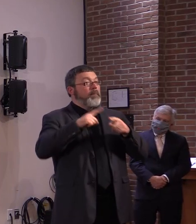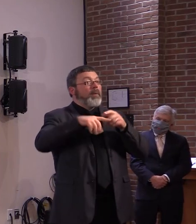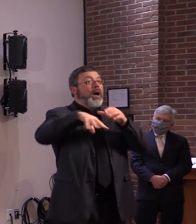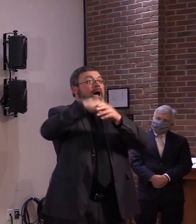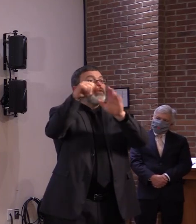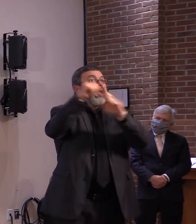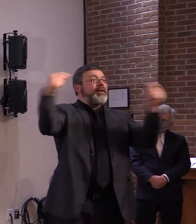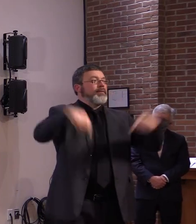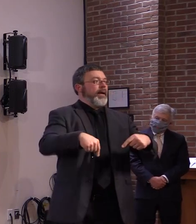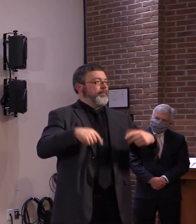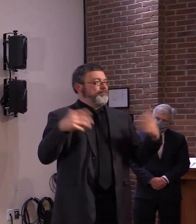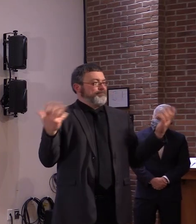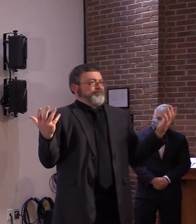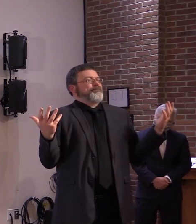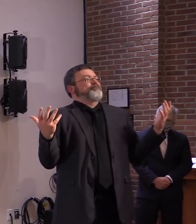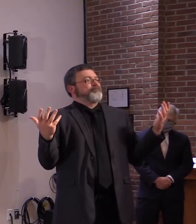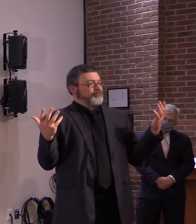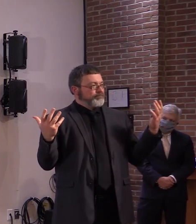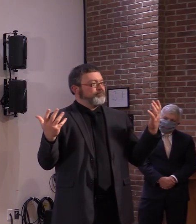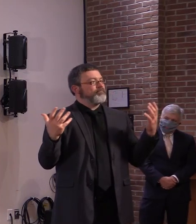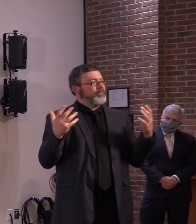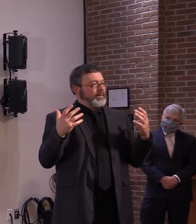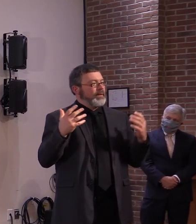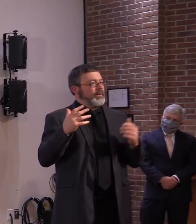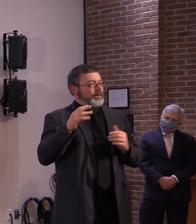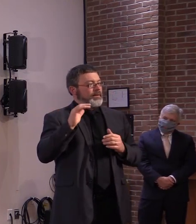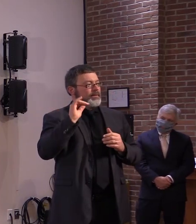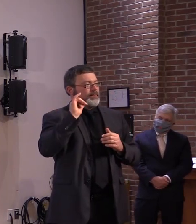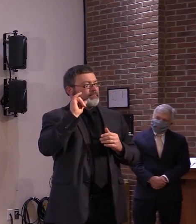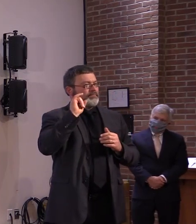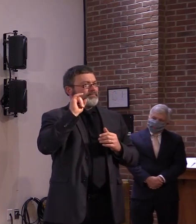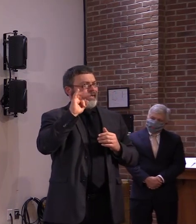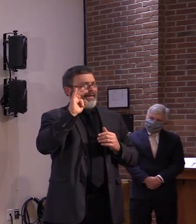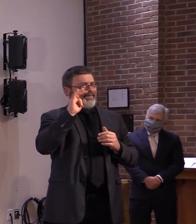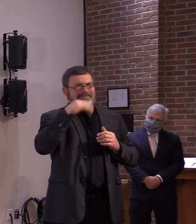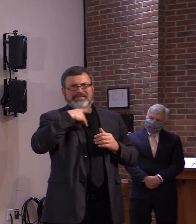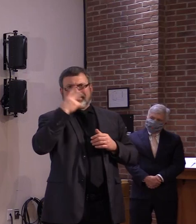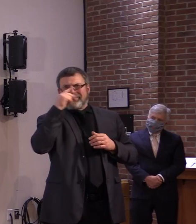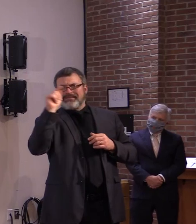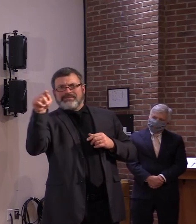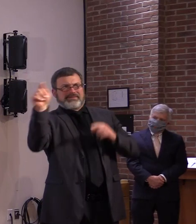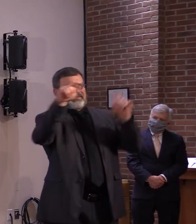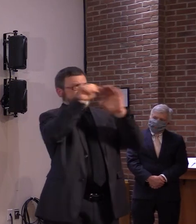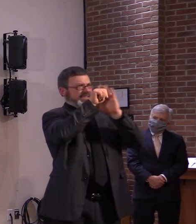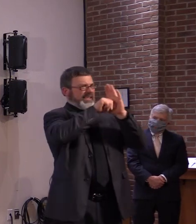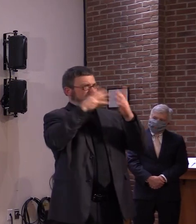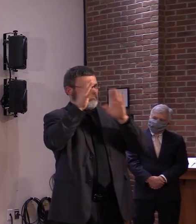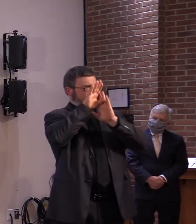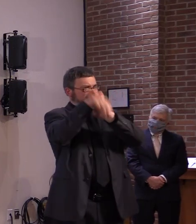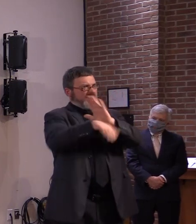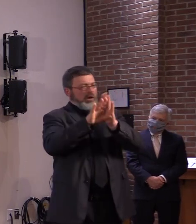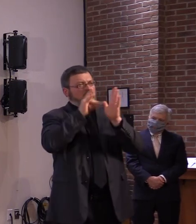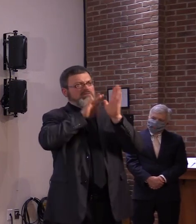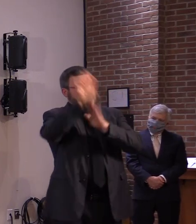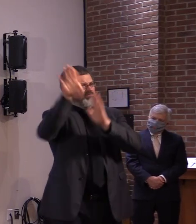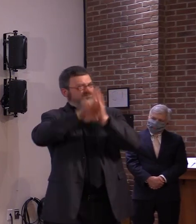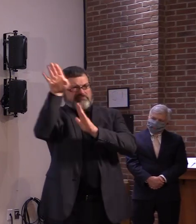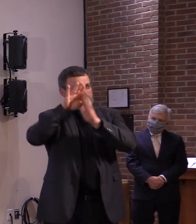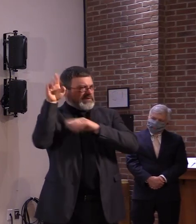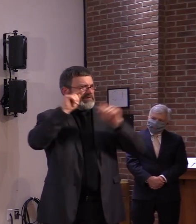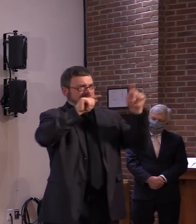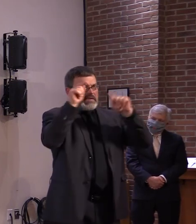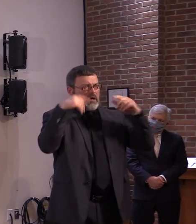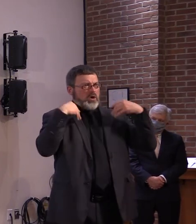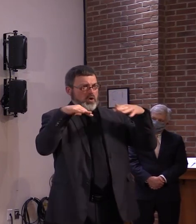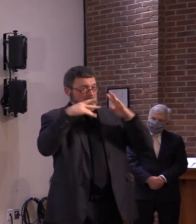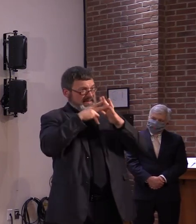then with the ability for them to come into the state, that does give me concern. So we will be talking more